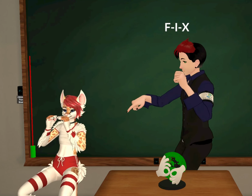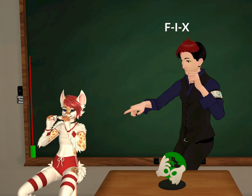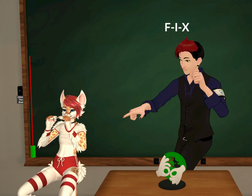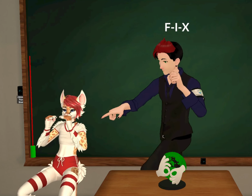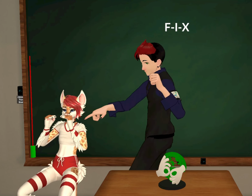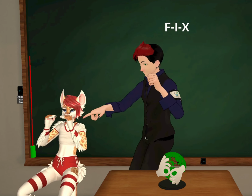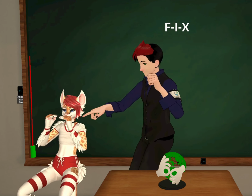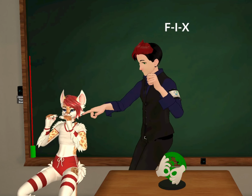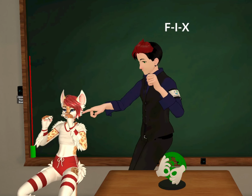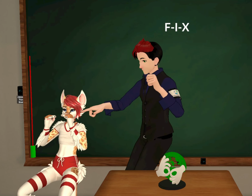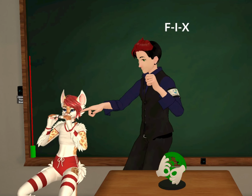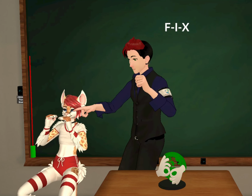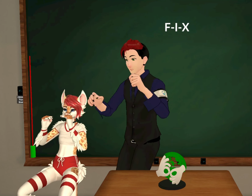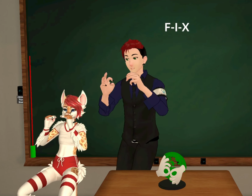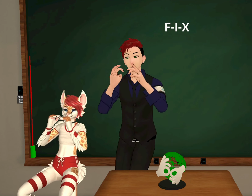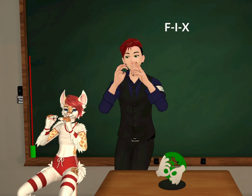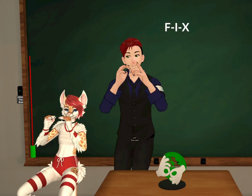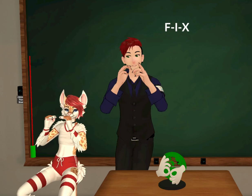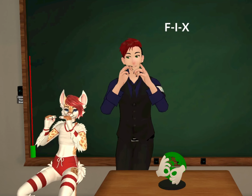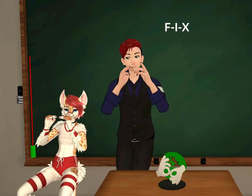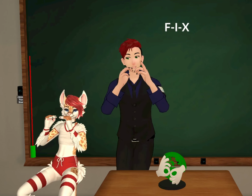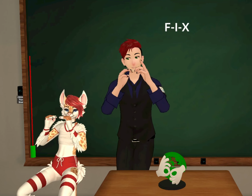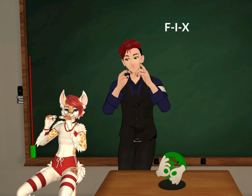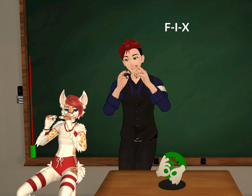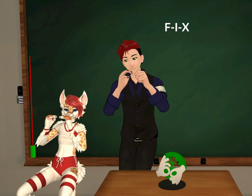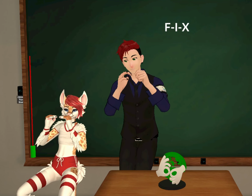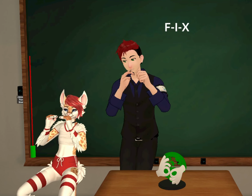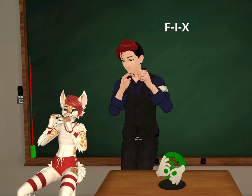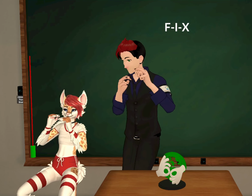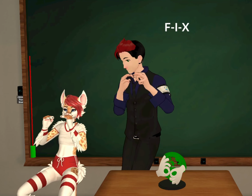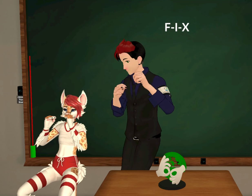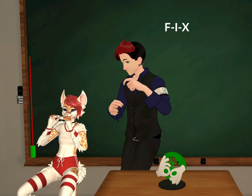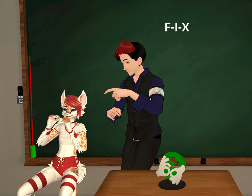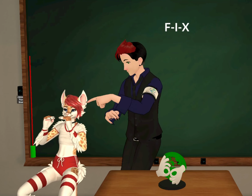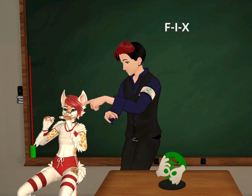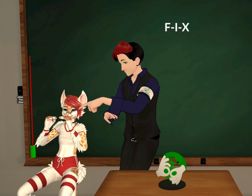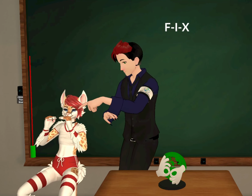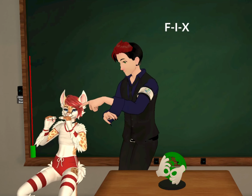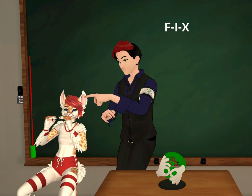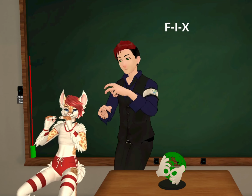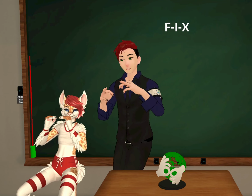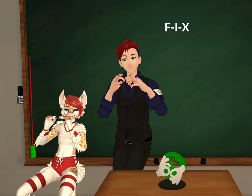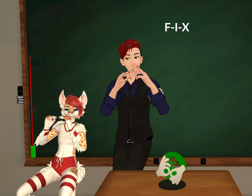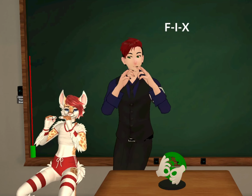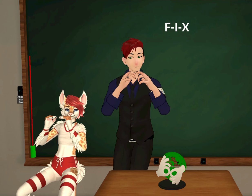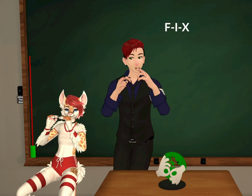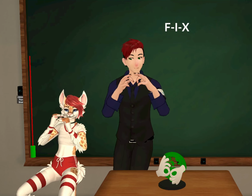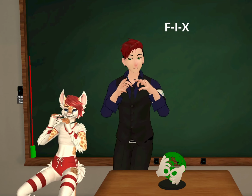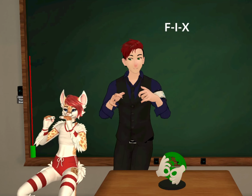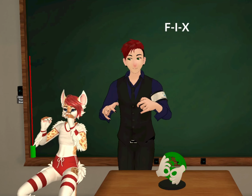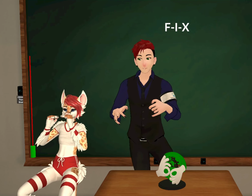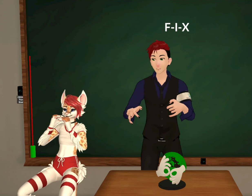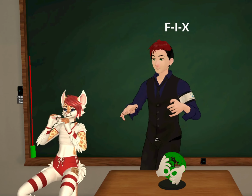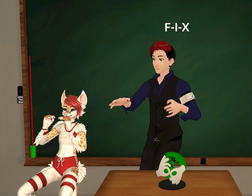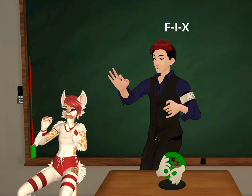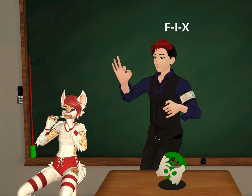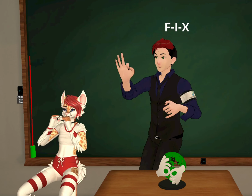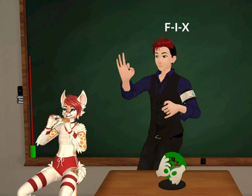So you can do this actual sign fix back and forth. That is a sign for fix. You can also